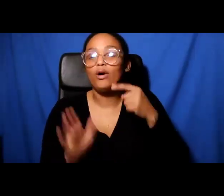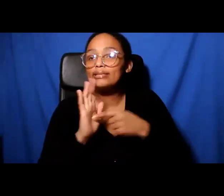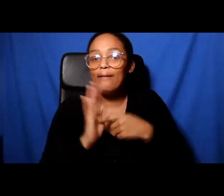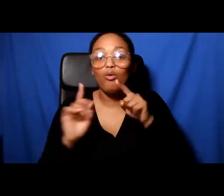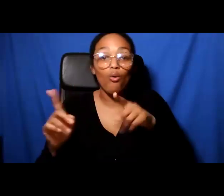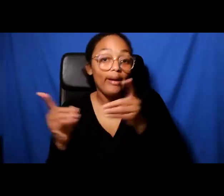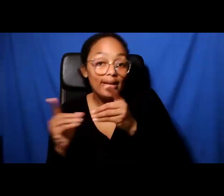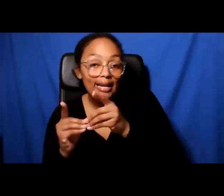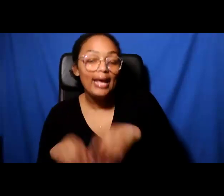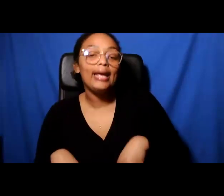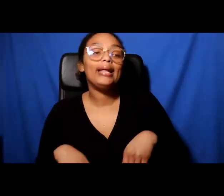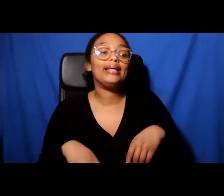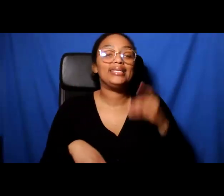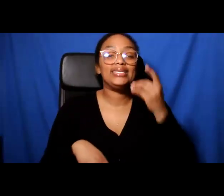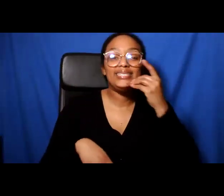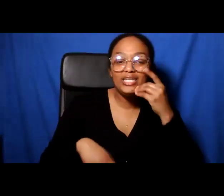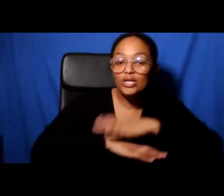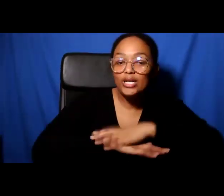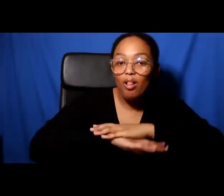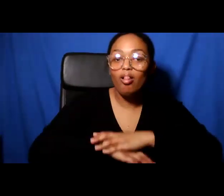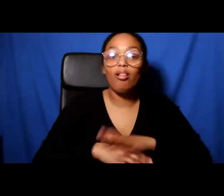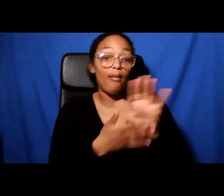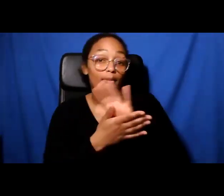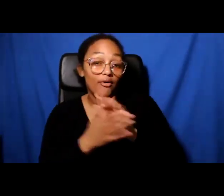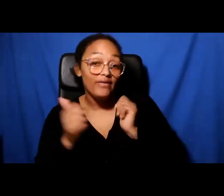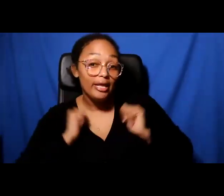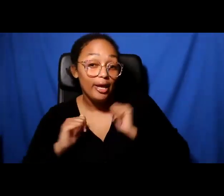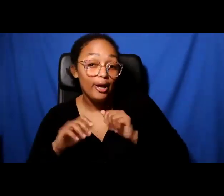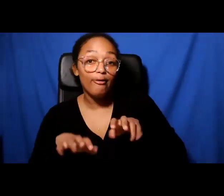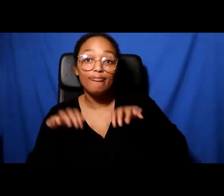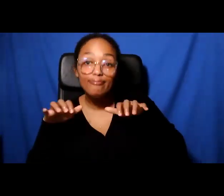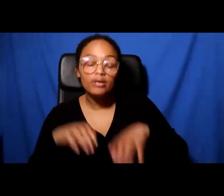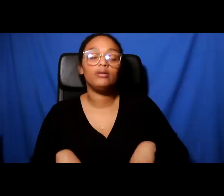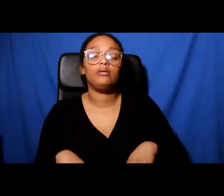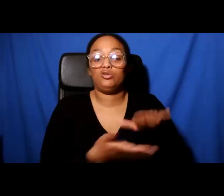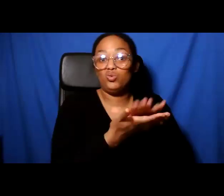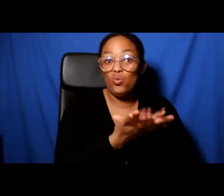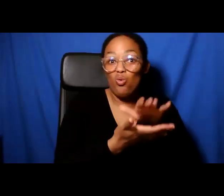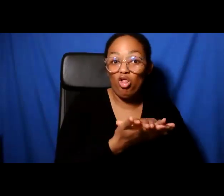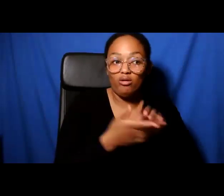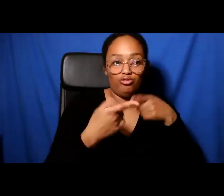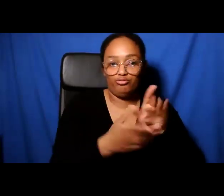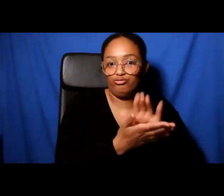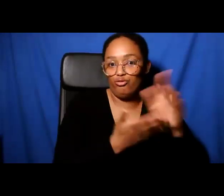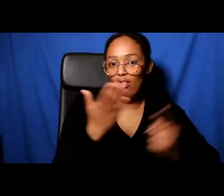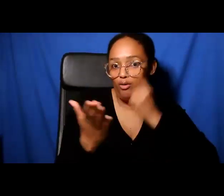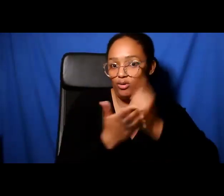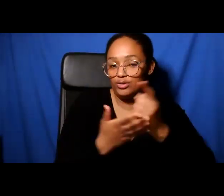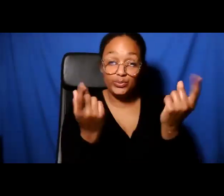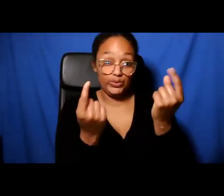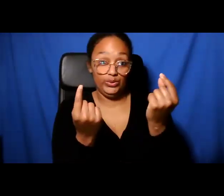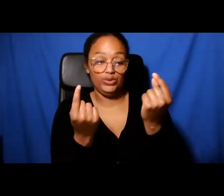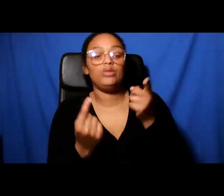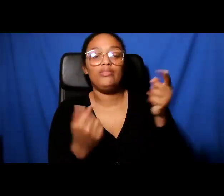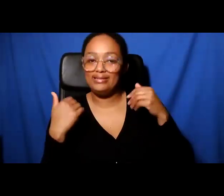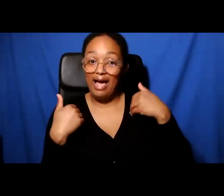movie theater, school, while driving. So, how it worked is you would activate the app, put your phone away,